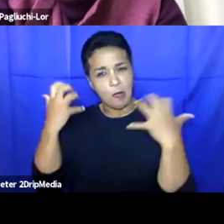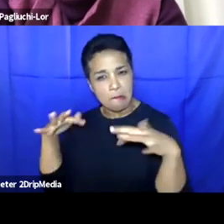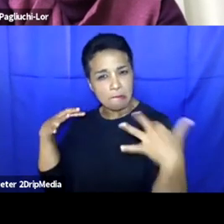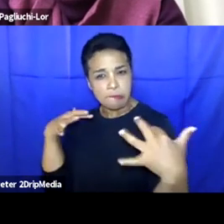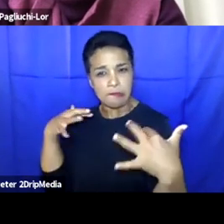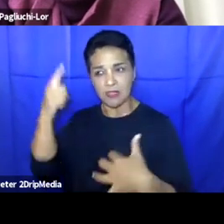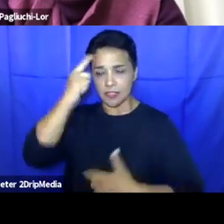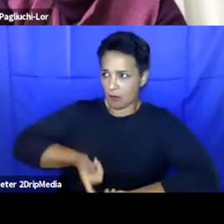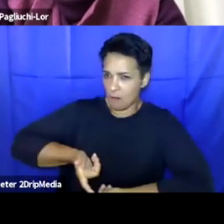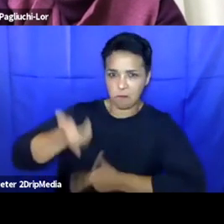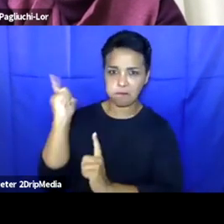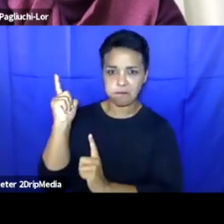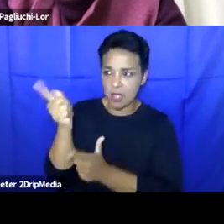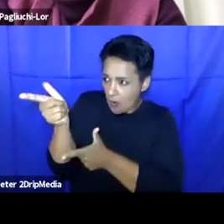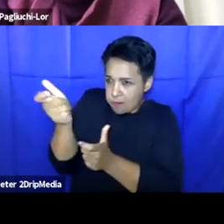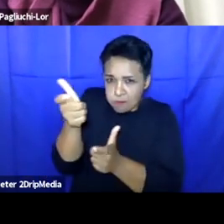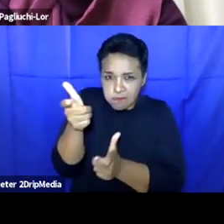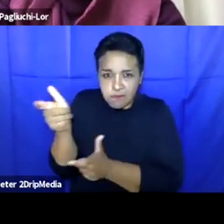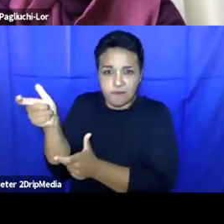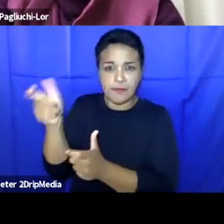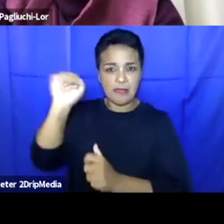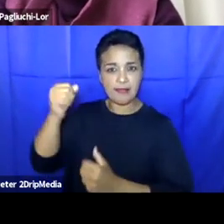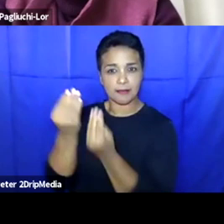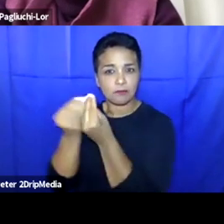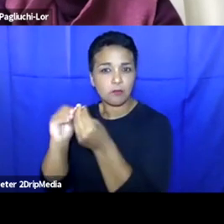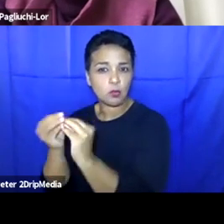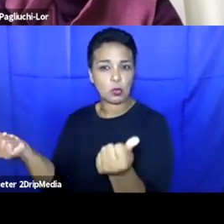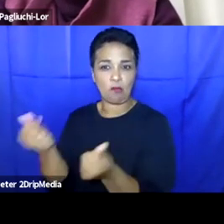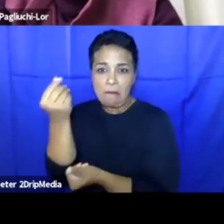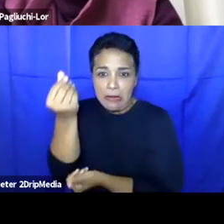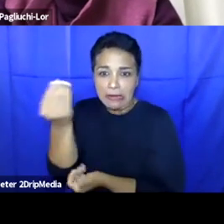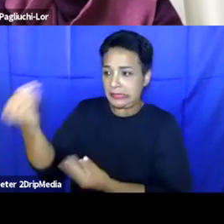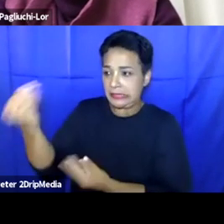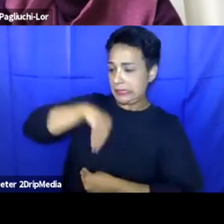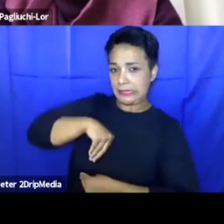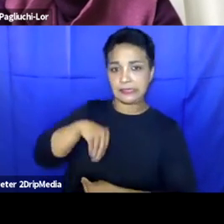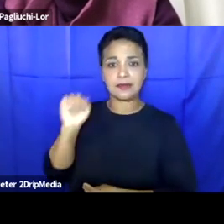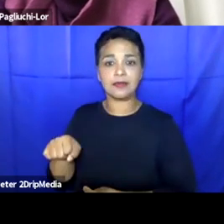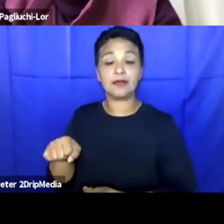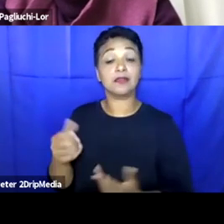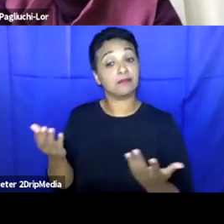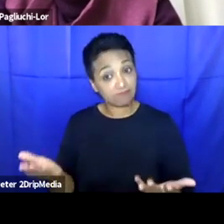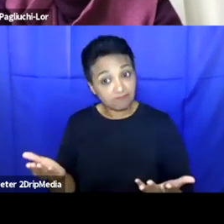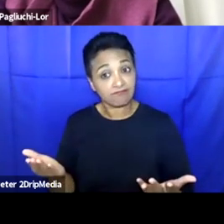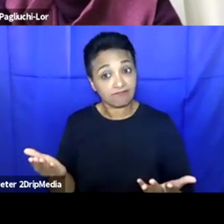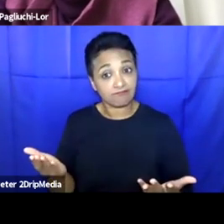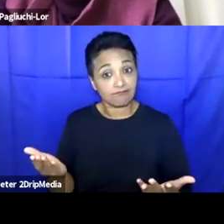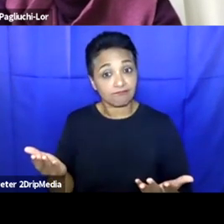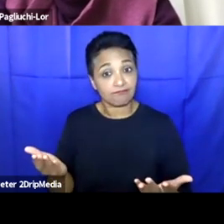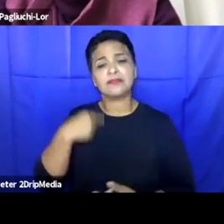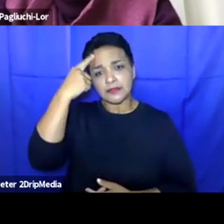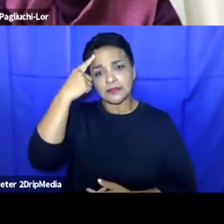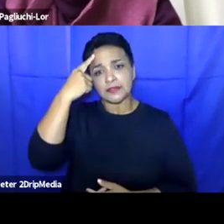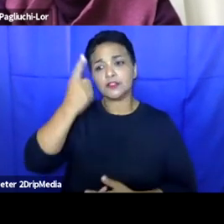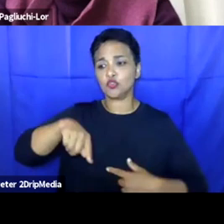only solution to get money, or gun is the only solution to survive. So by giving, creating that kind